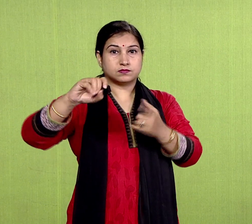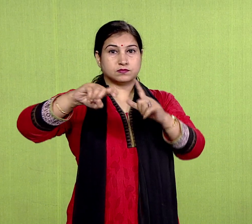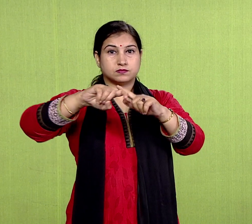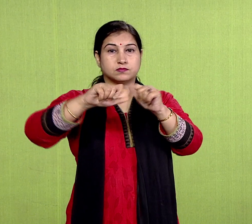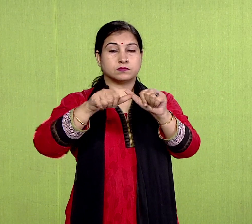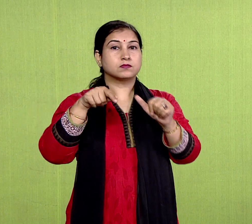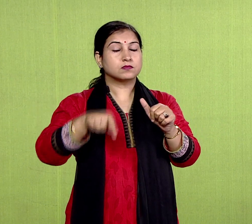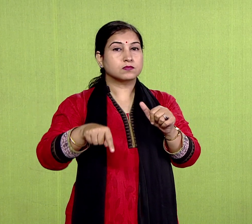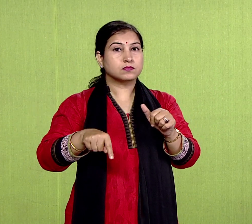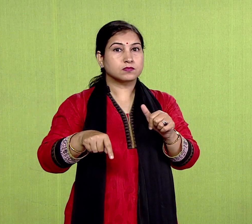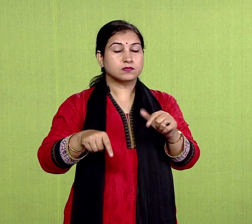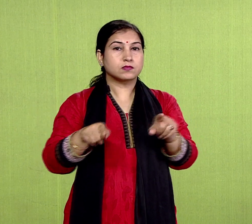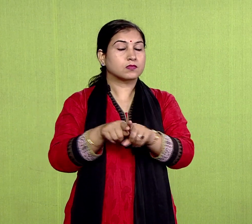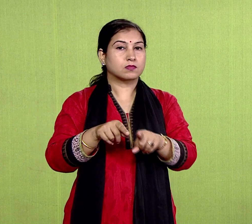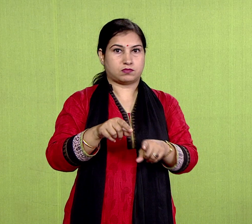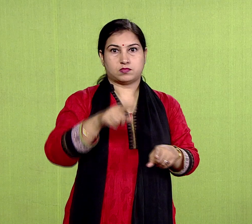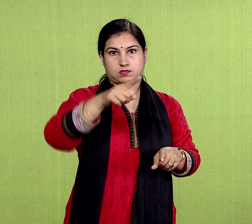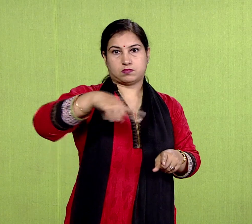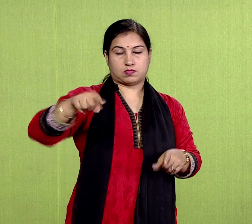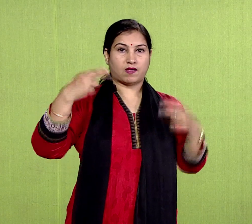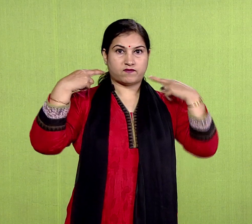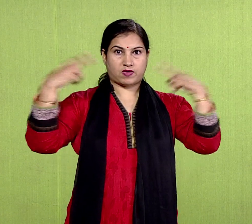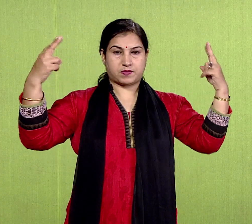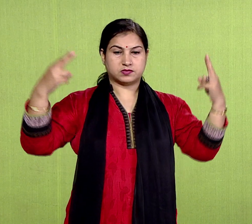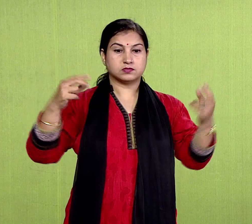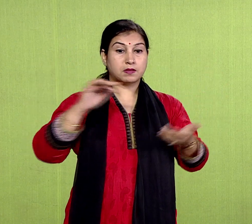Yes, the Battle of Kalinga was fought by Ashoka